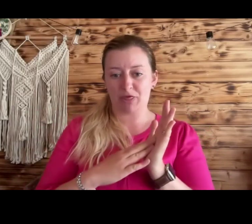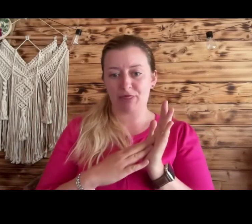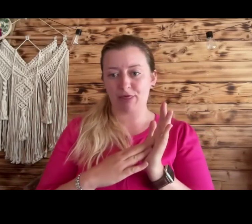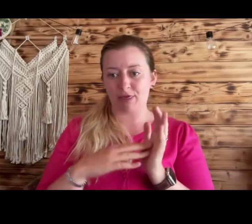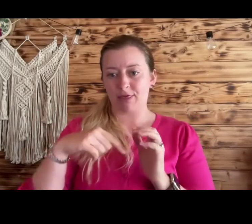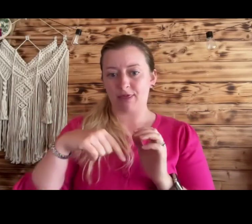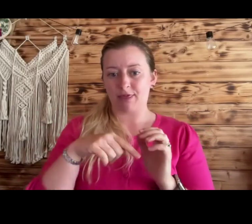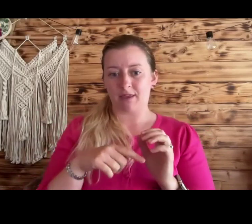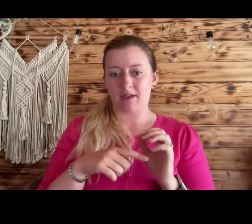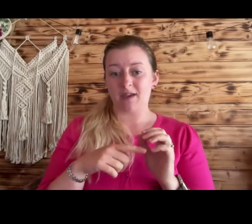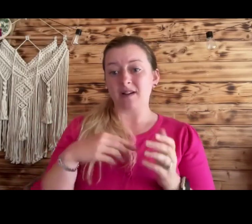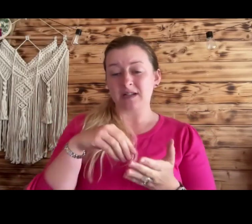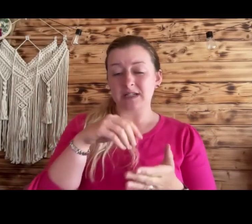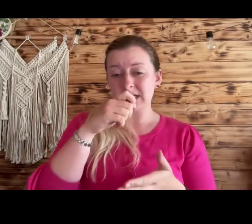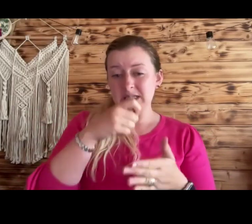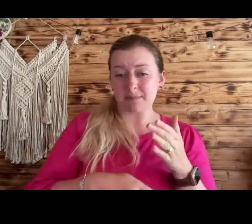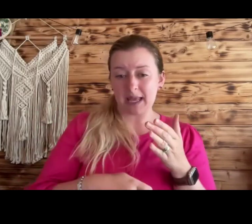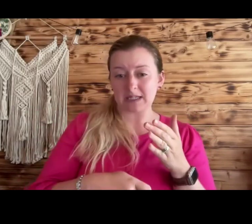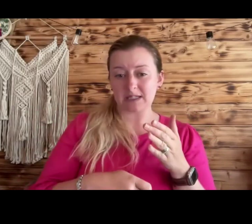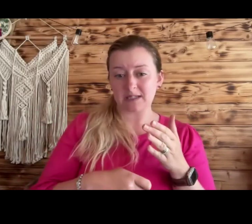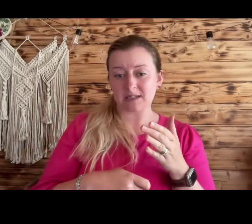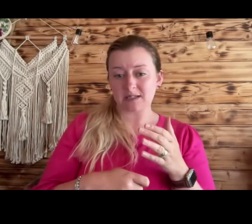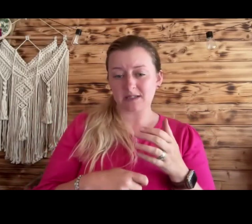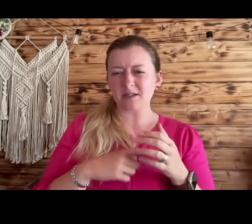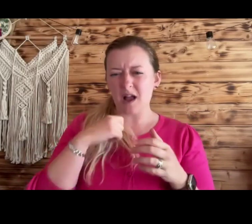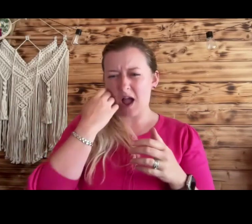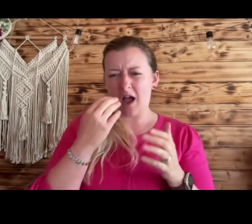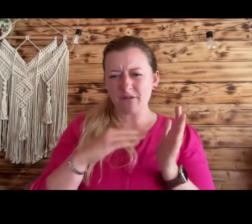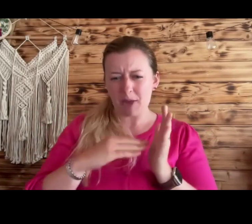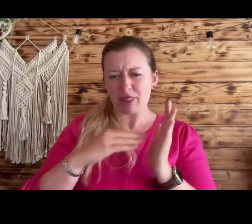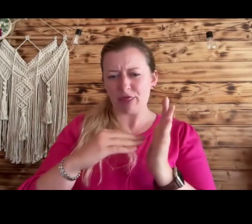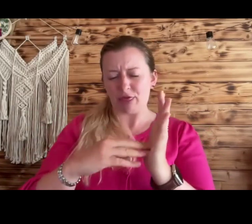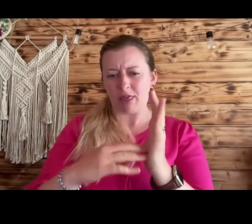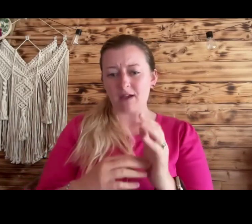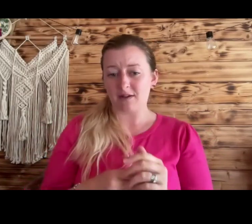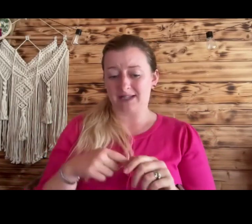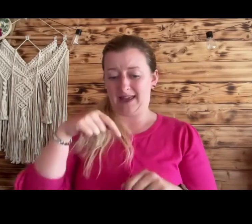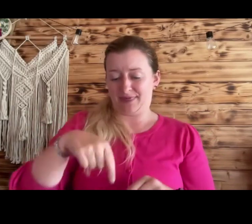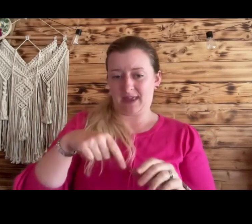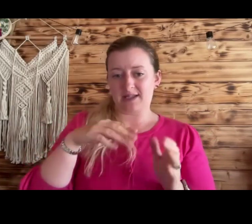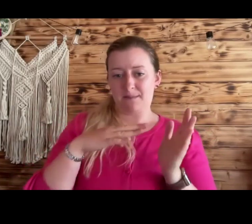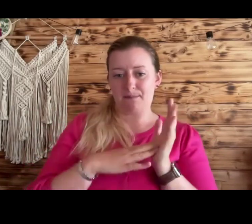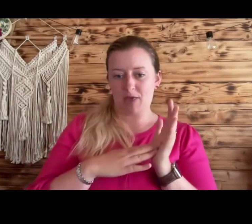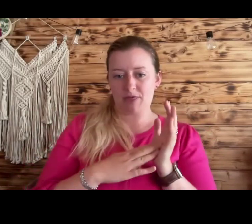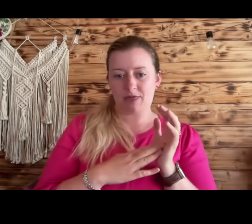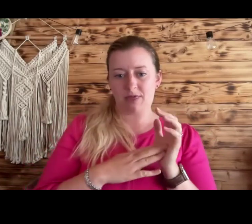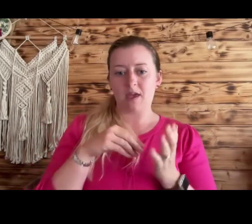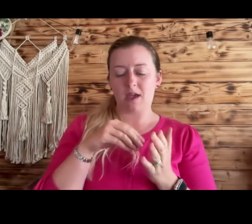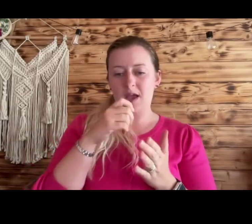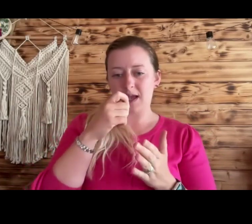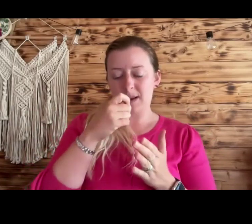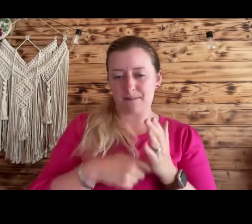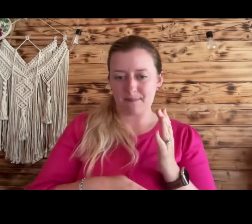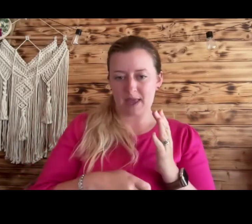over 125 PV on our loyalty rewards program, then we will receive this as a free.